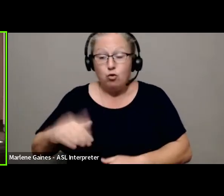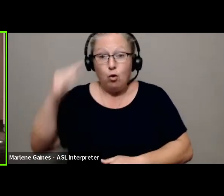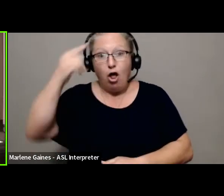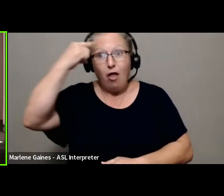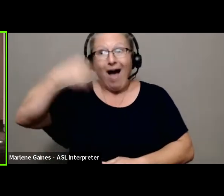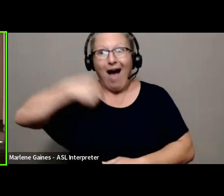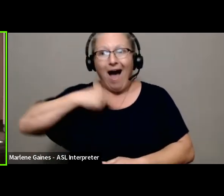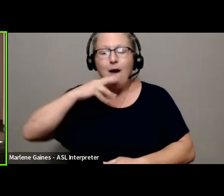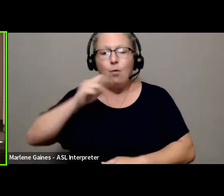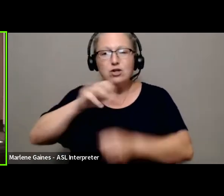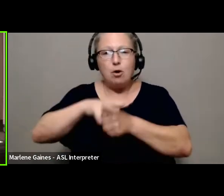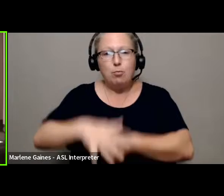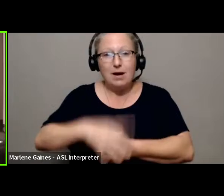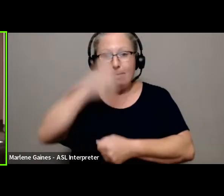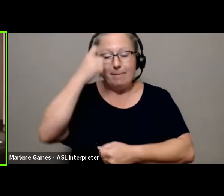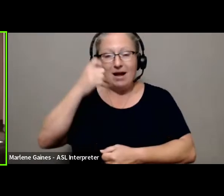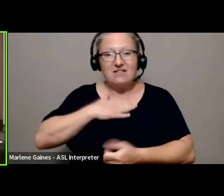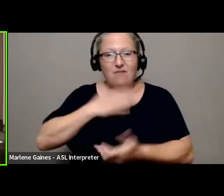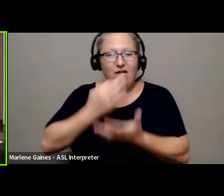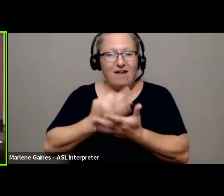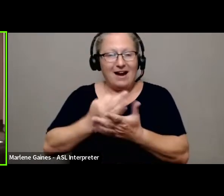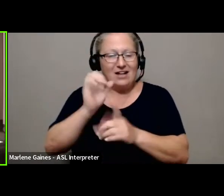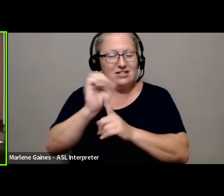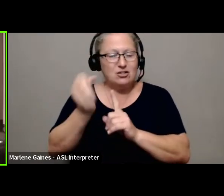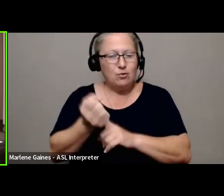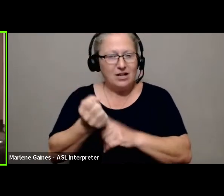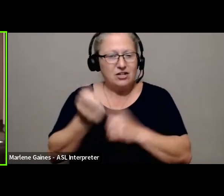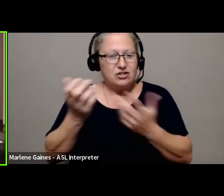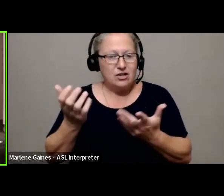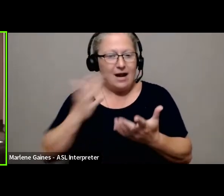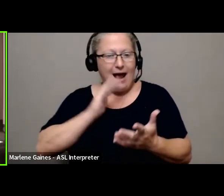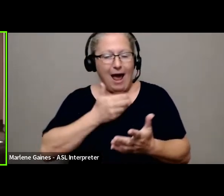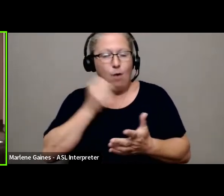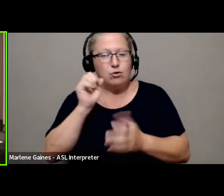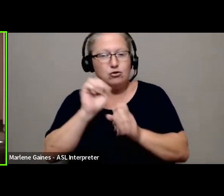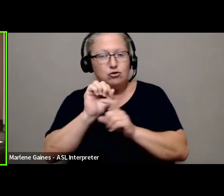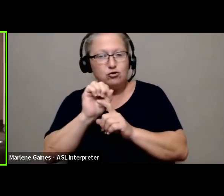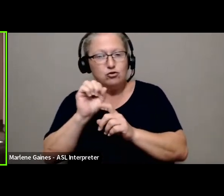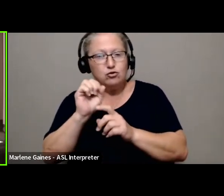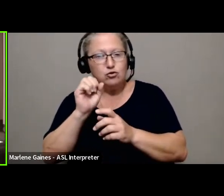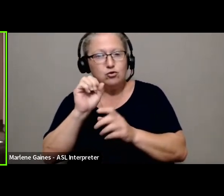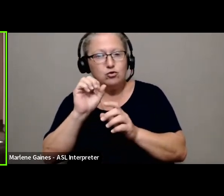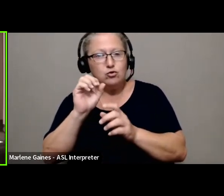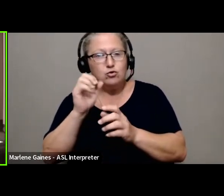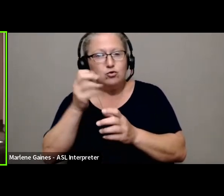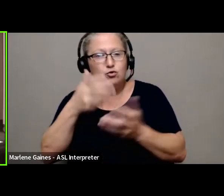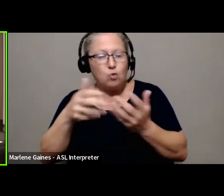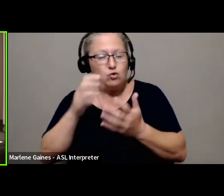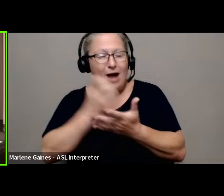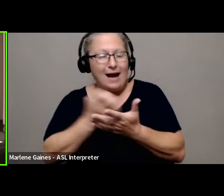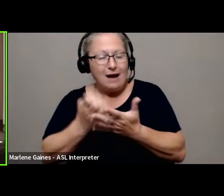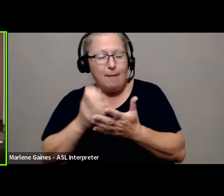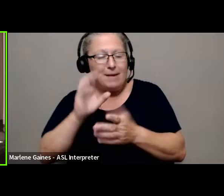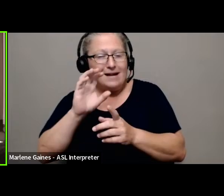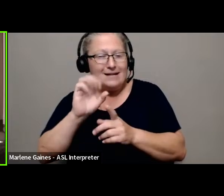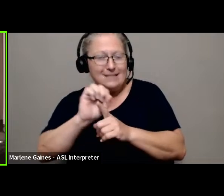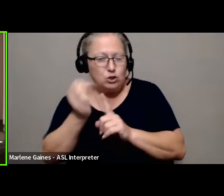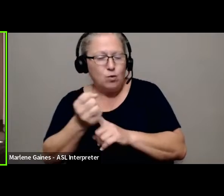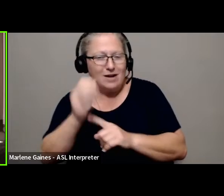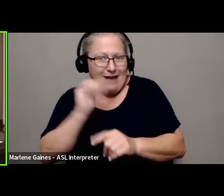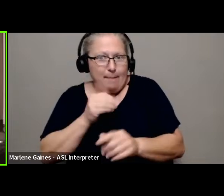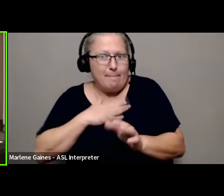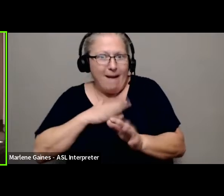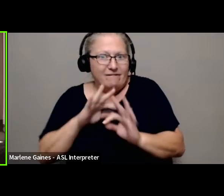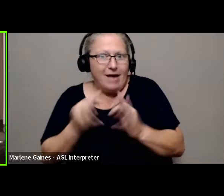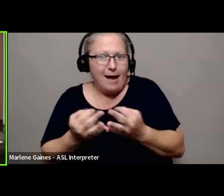was oppressed because of our financial situation, our socioeconomic condition of my family. So I just think